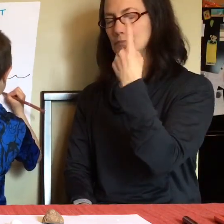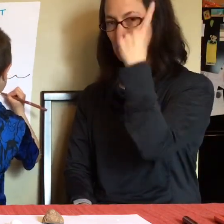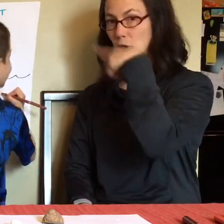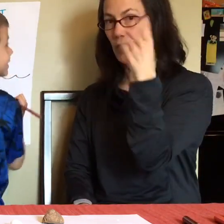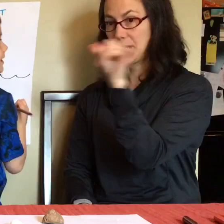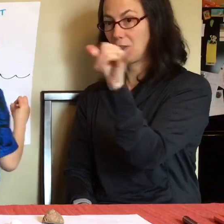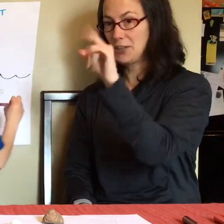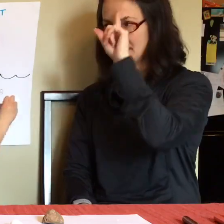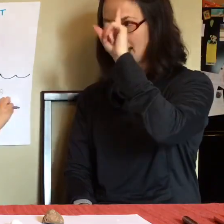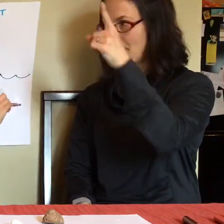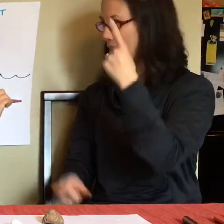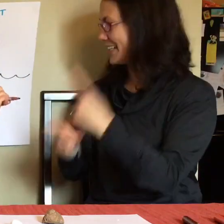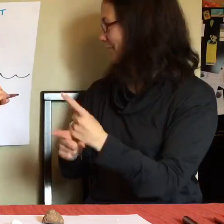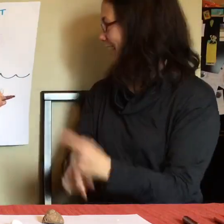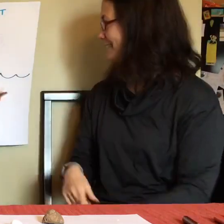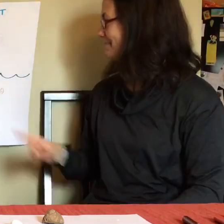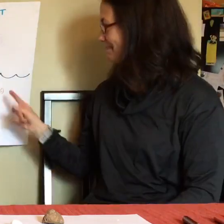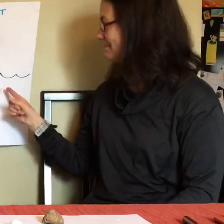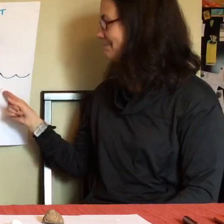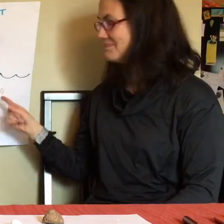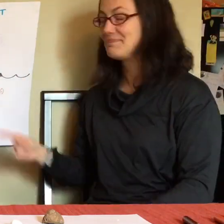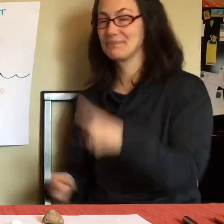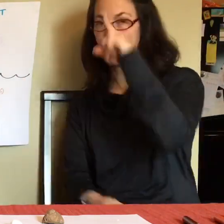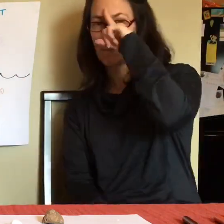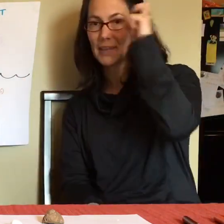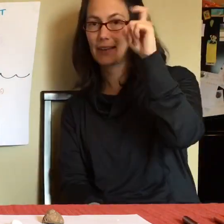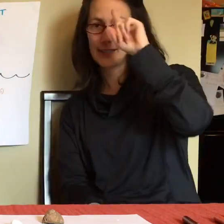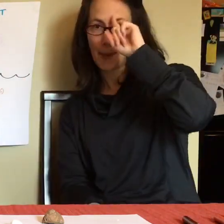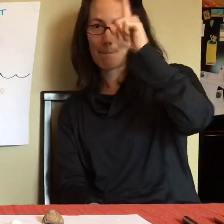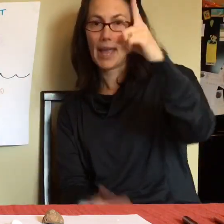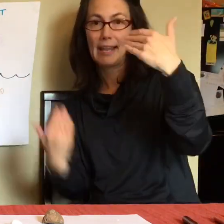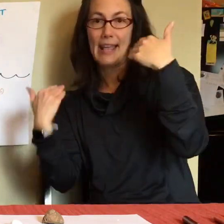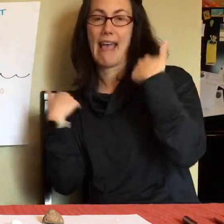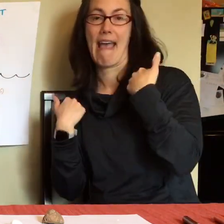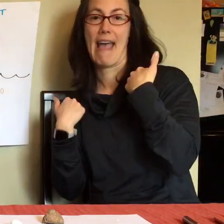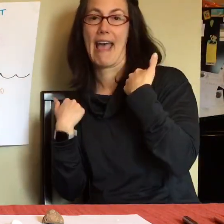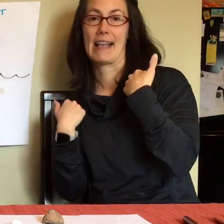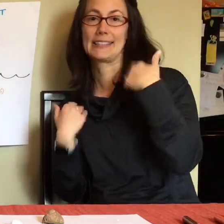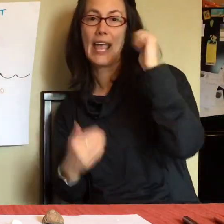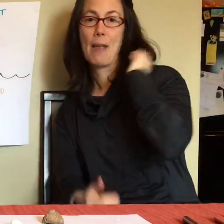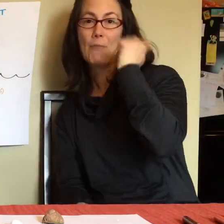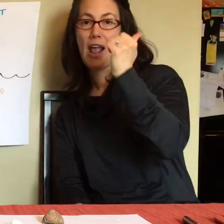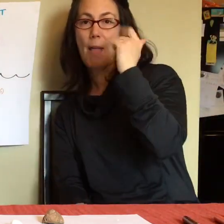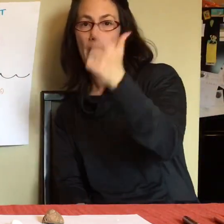So that it looks like a penny, right? Yeah, because a penny always has Abraham Lincoln's face.